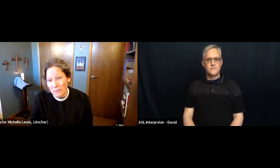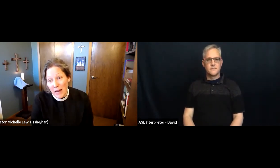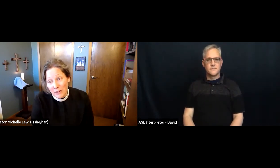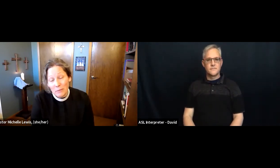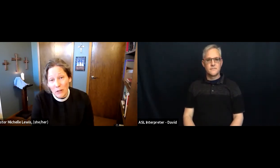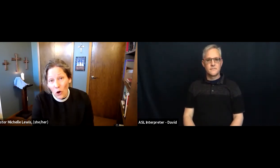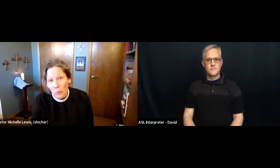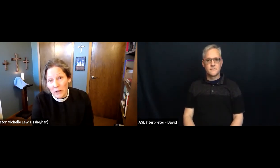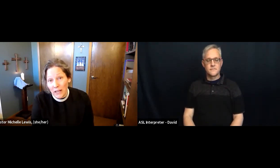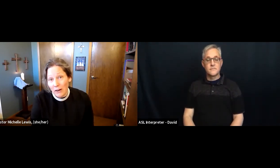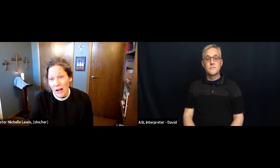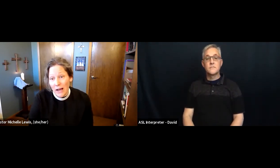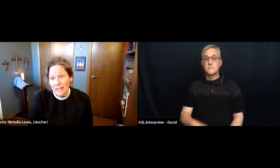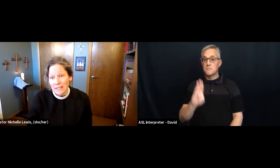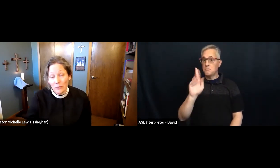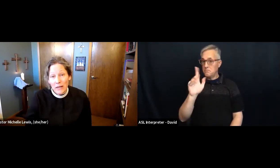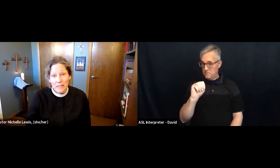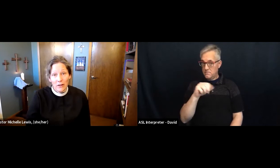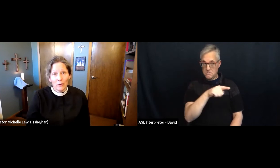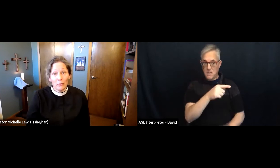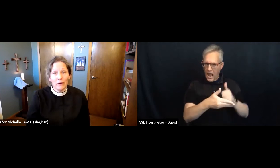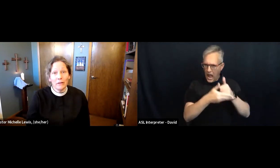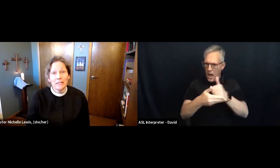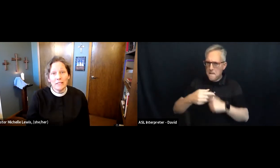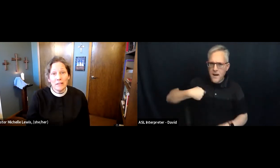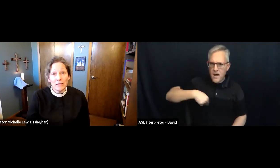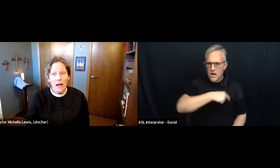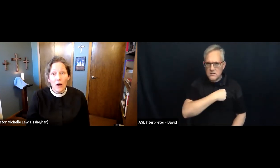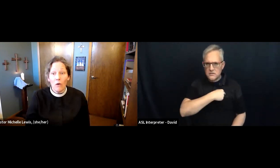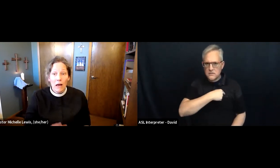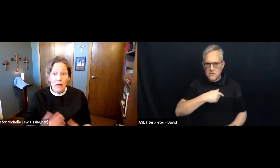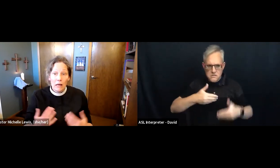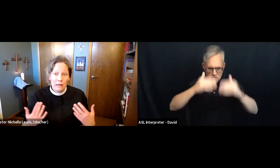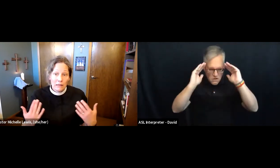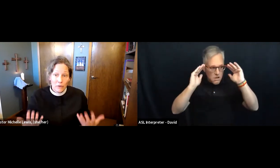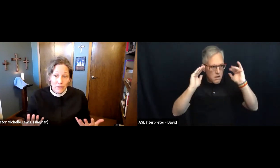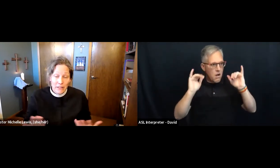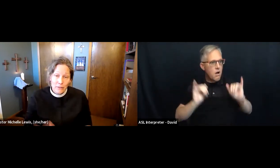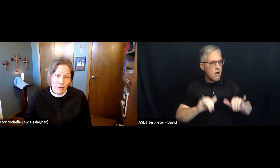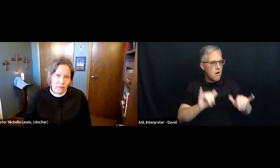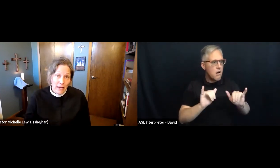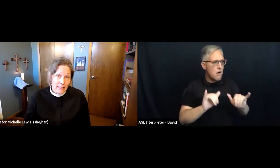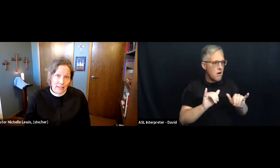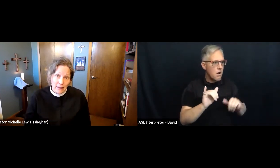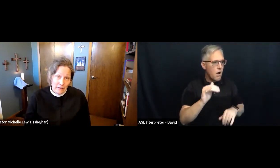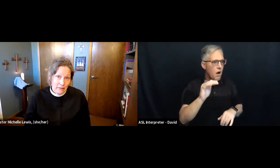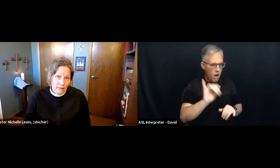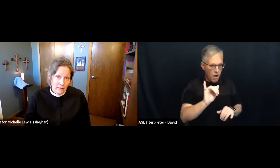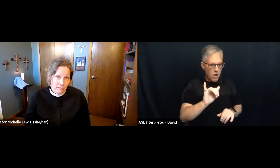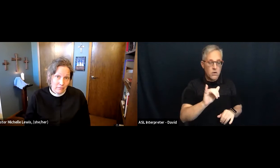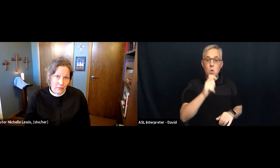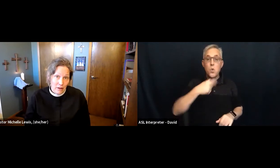The Black Lives Matter has been opening our eyes and raising our awareness to how those of us who have light